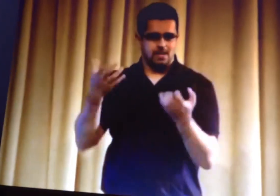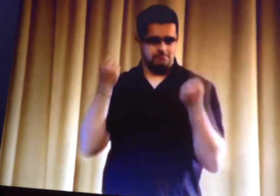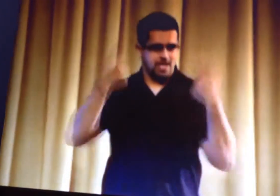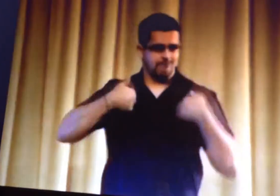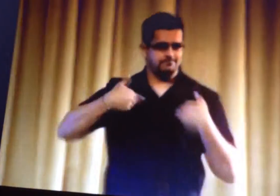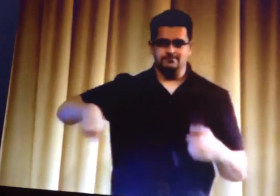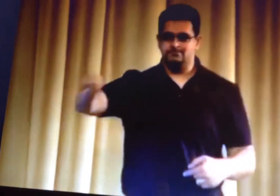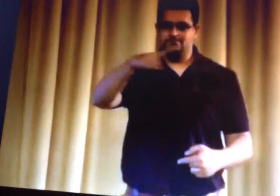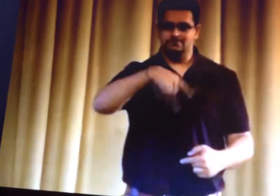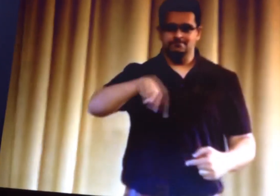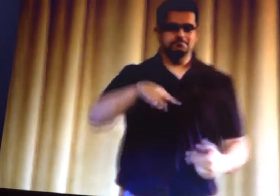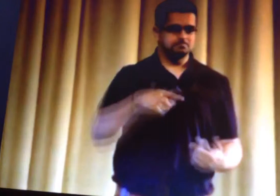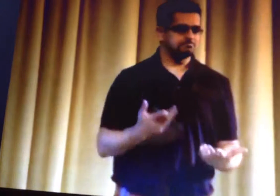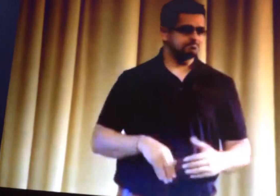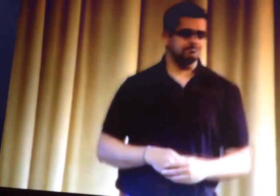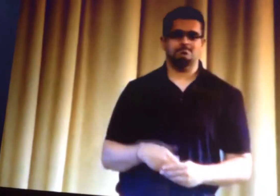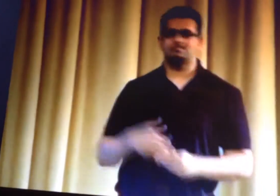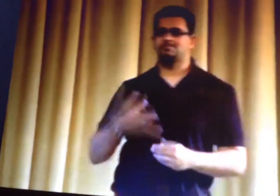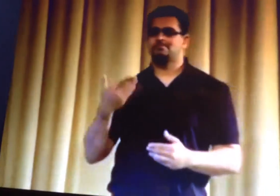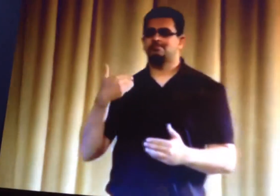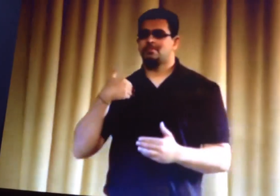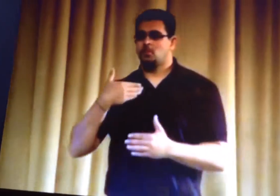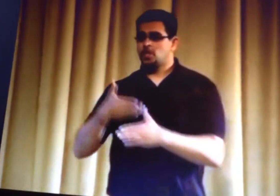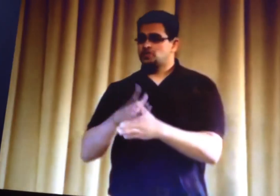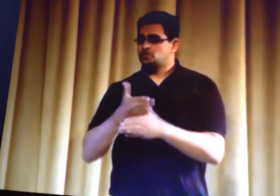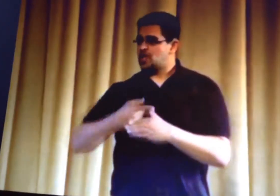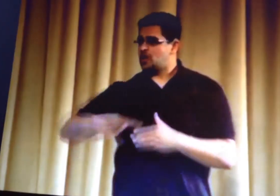How many of have a good support system that encourages you to reach your goals?